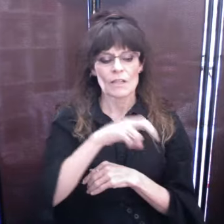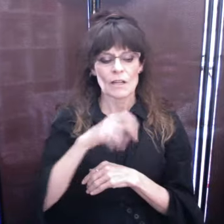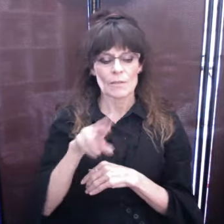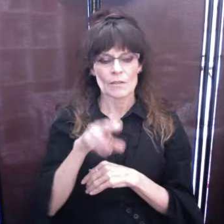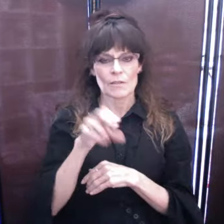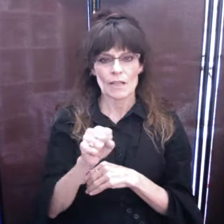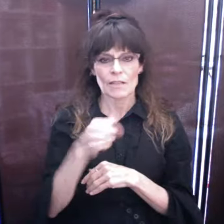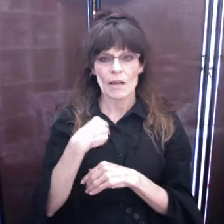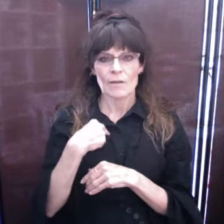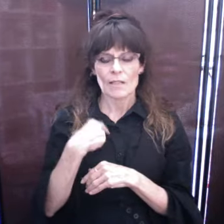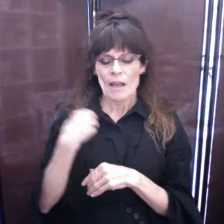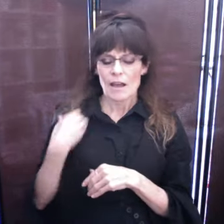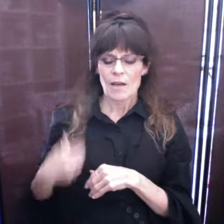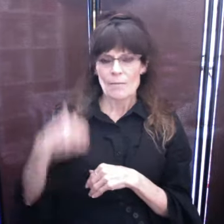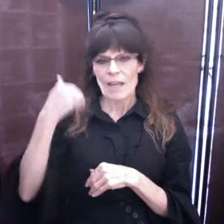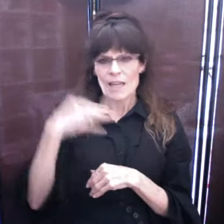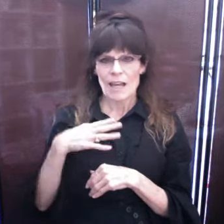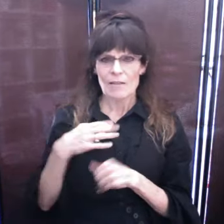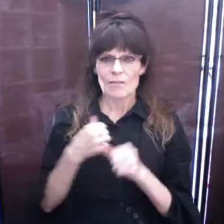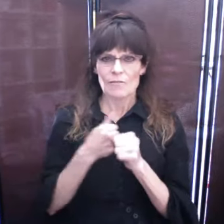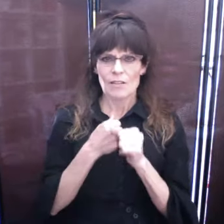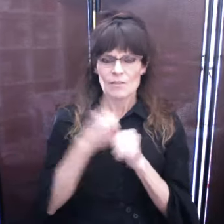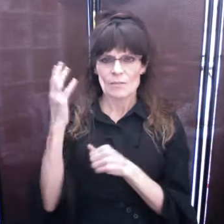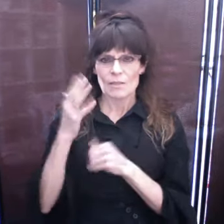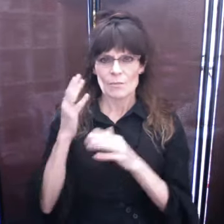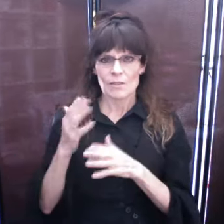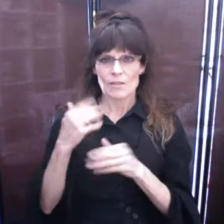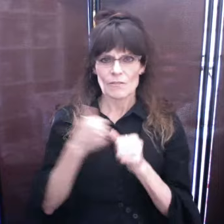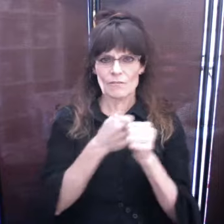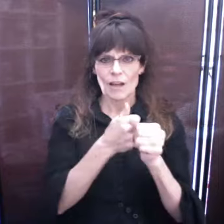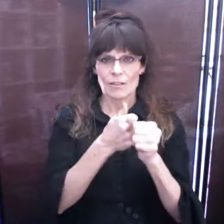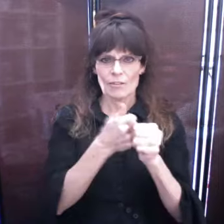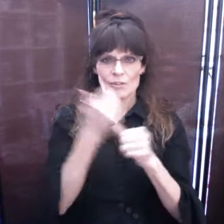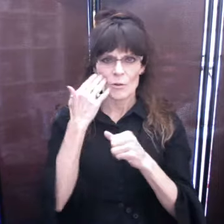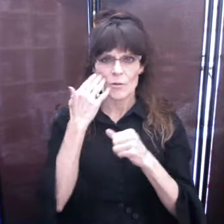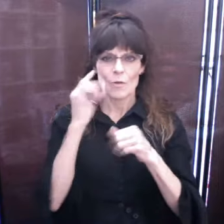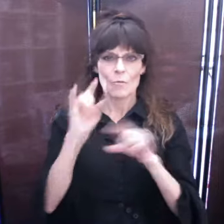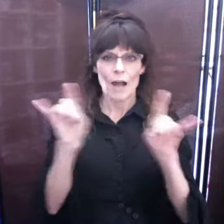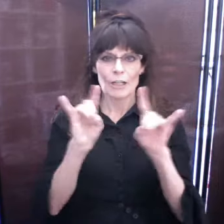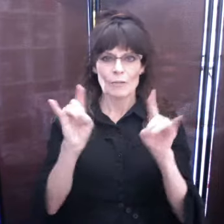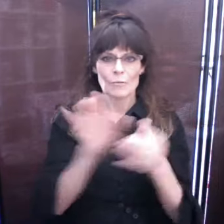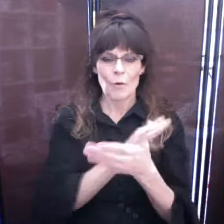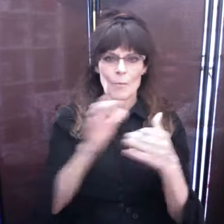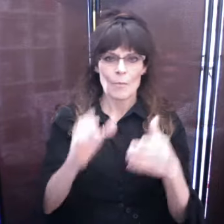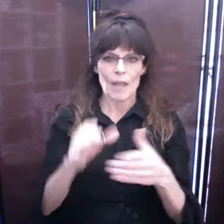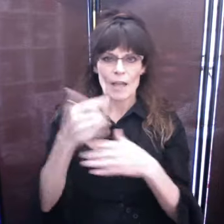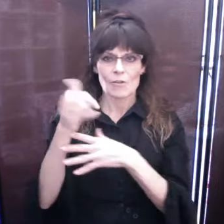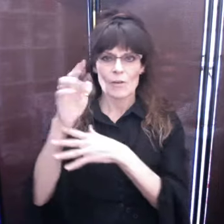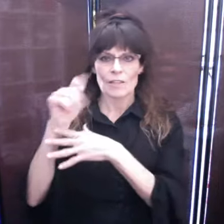guy, man, I used to follow some speakers around like we follow the Grateful Dead in my first 10 years, but there was always a mission to go